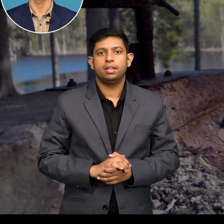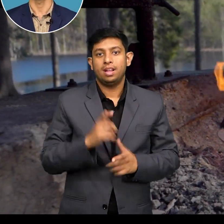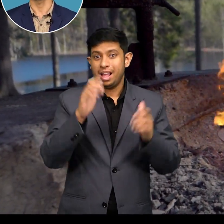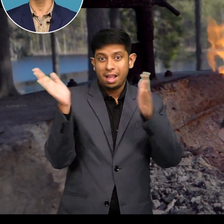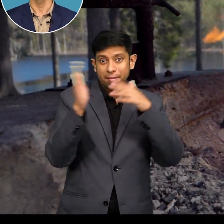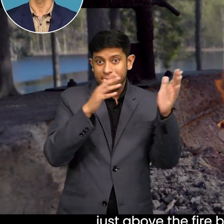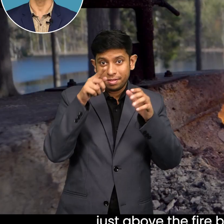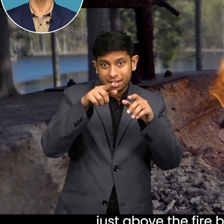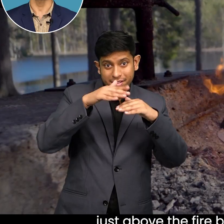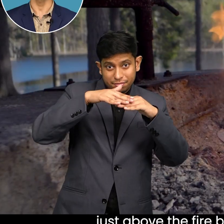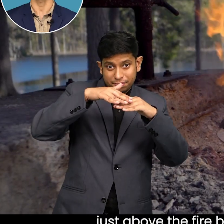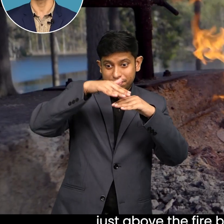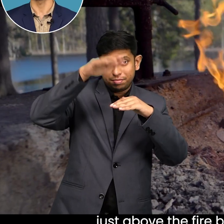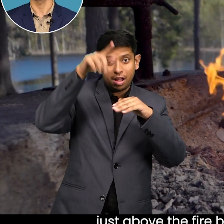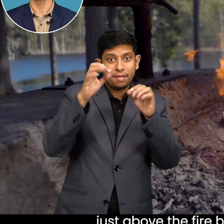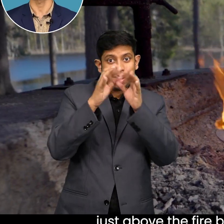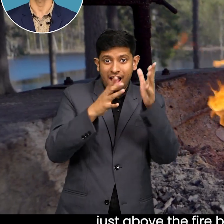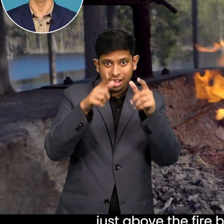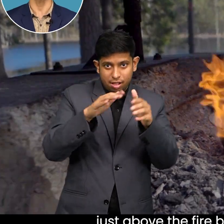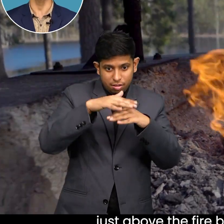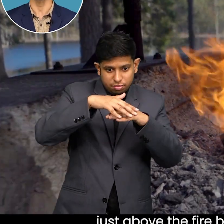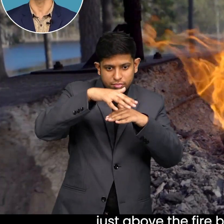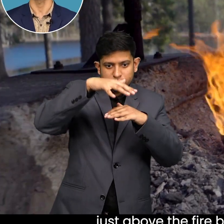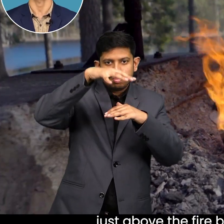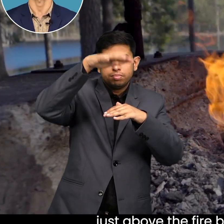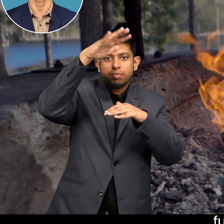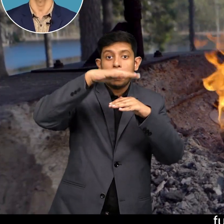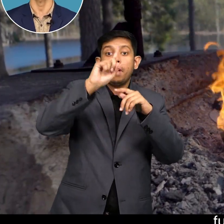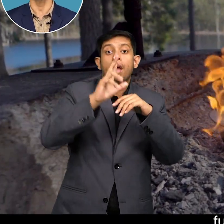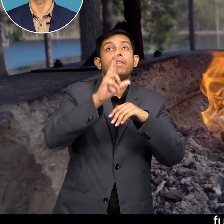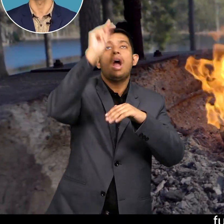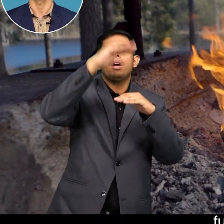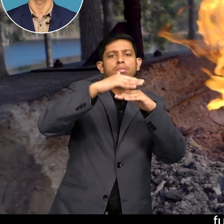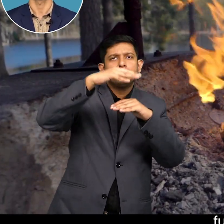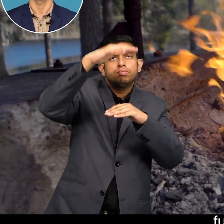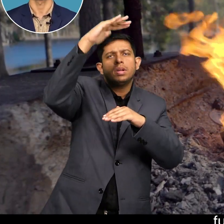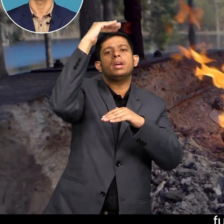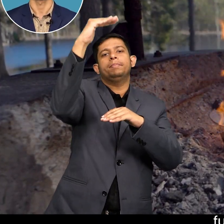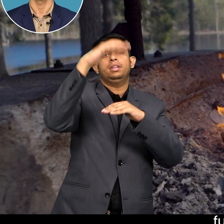The air just above the fire becomes hotter than the air further up.